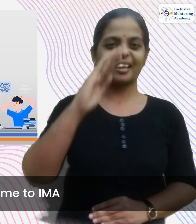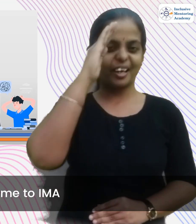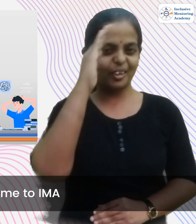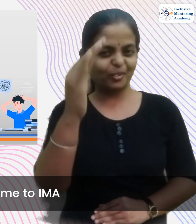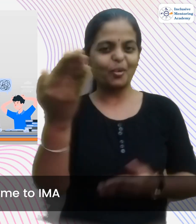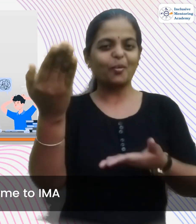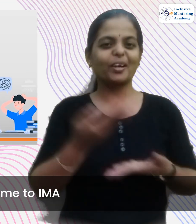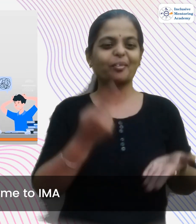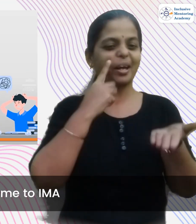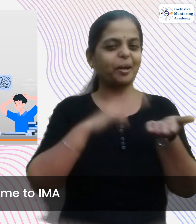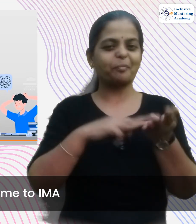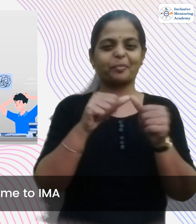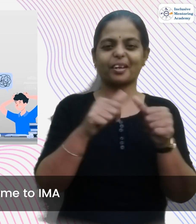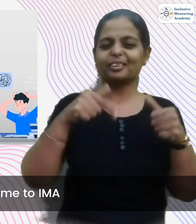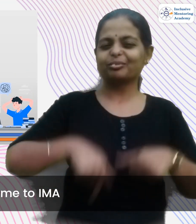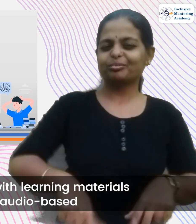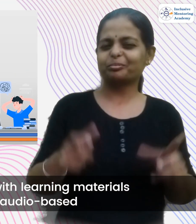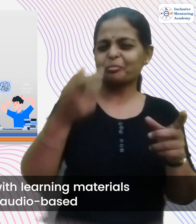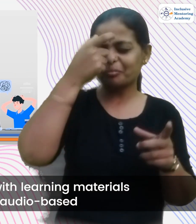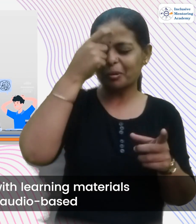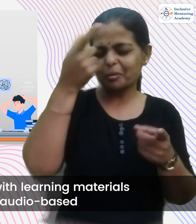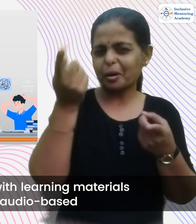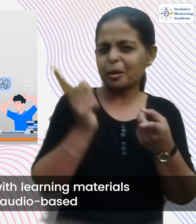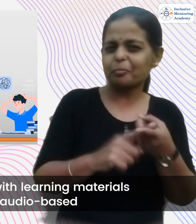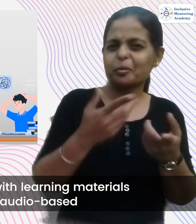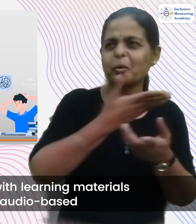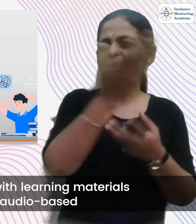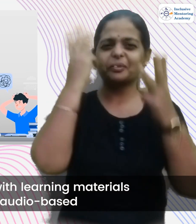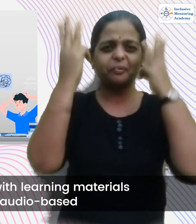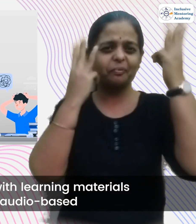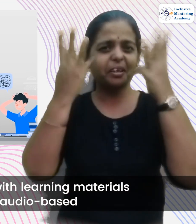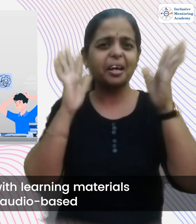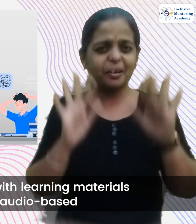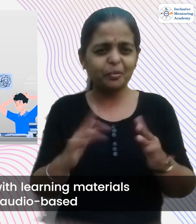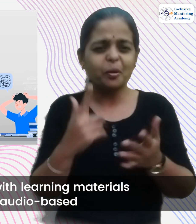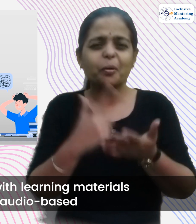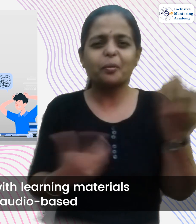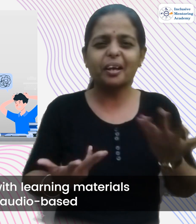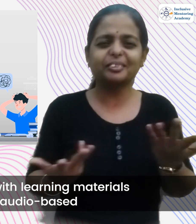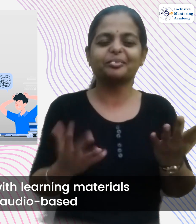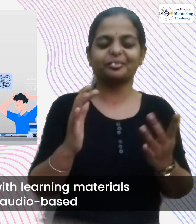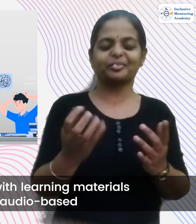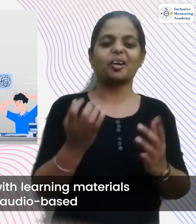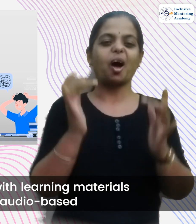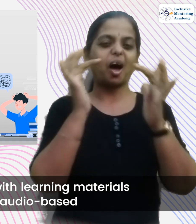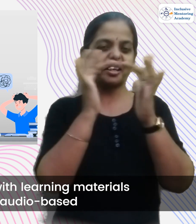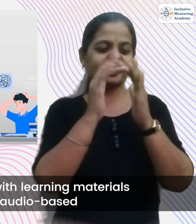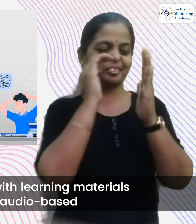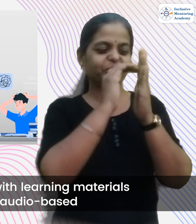Welcome to IMA. Are you facing barriers with learning materials that are mostly audio-based?